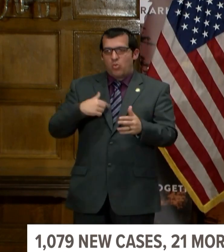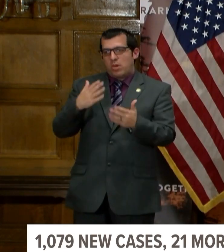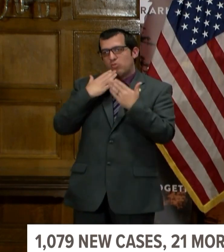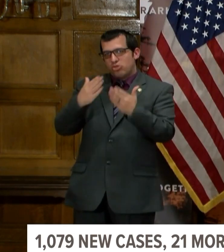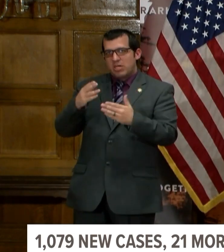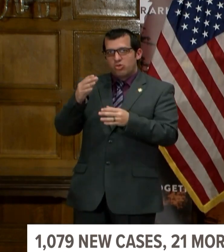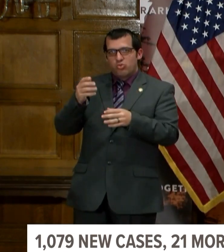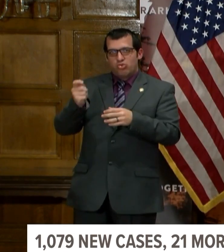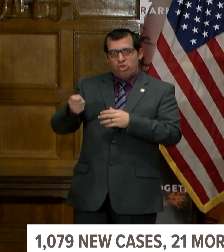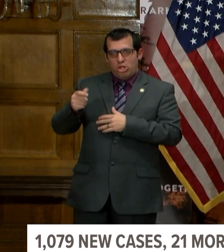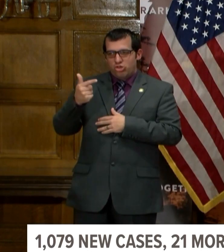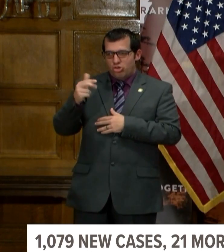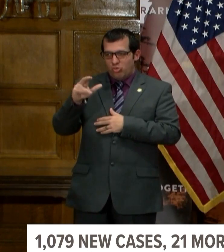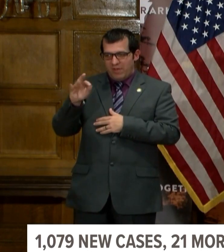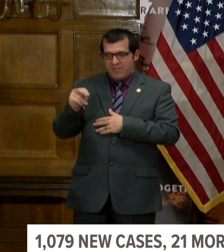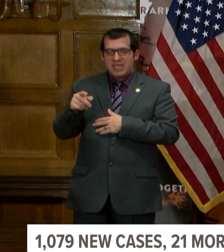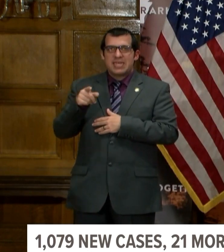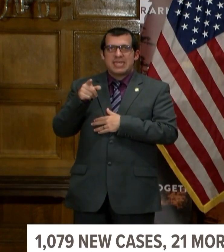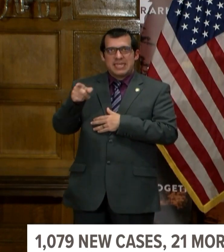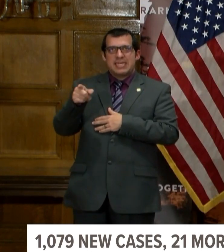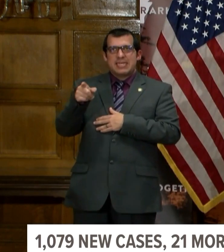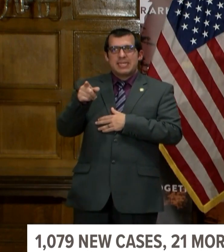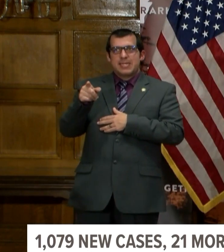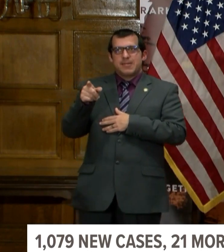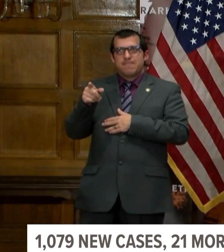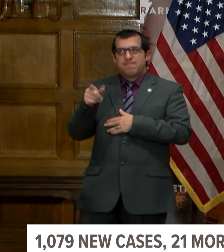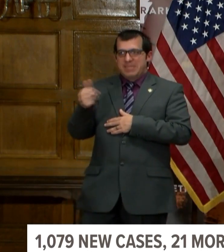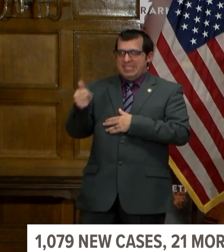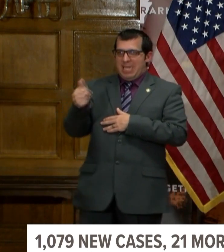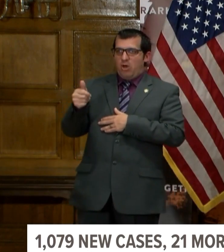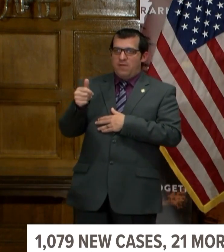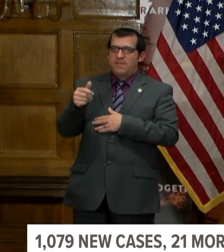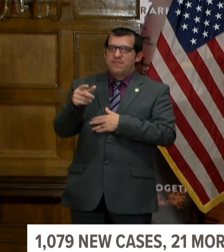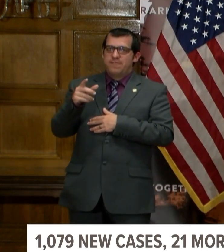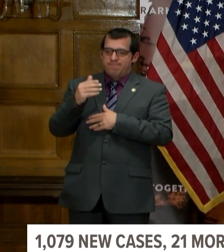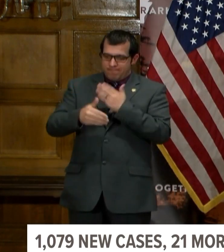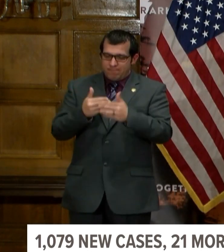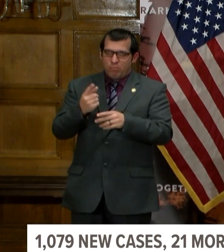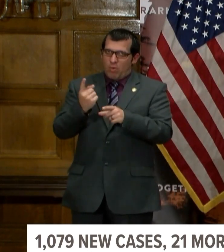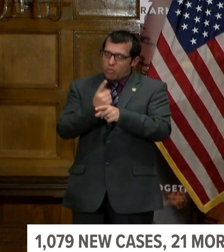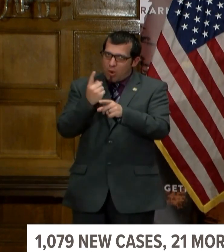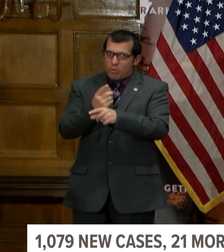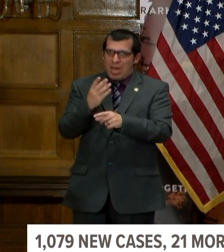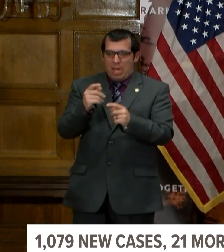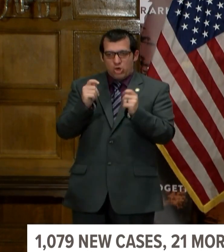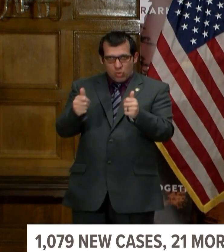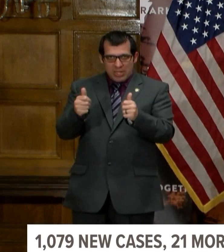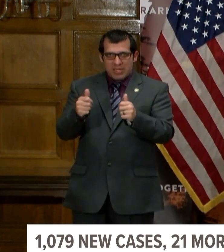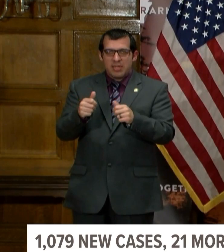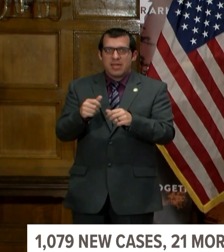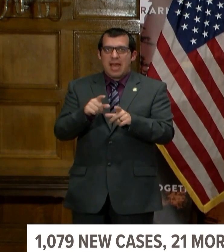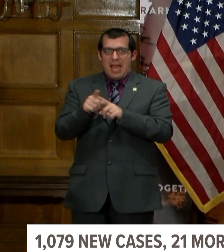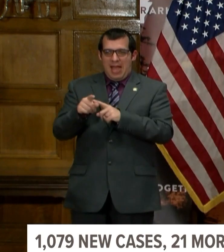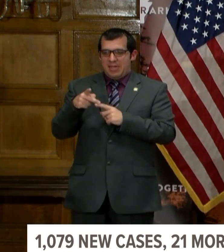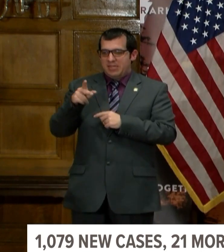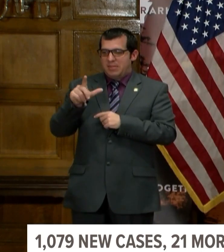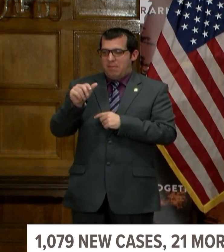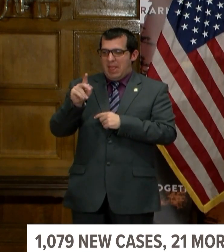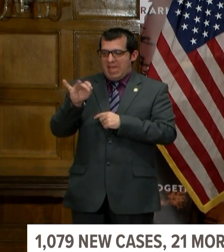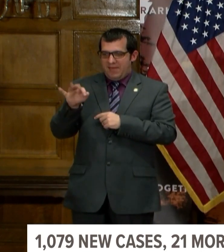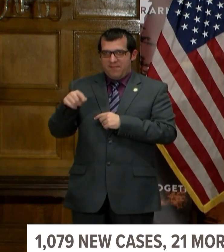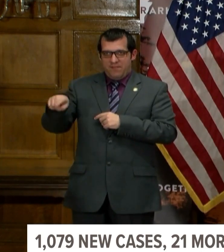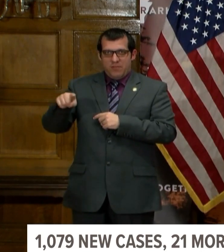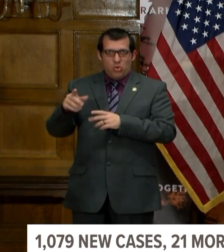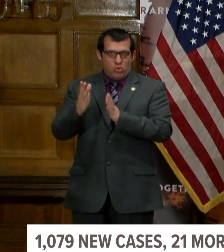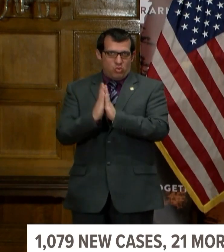Griffin because he handled this in a appropriate but a quick fashion as the plaintiffs requested. And the